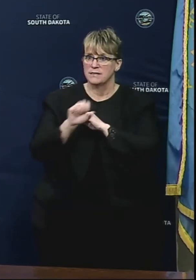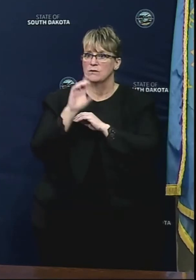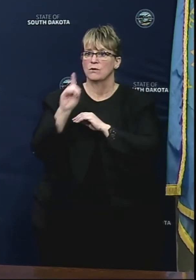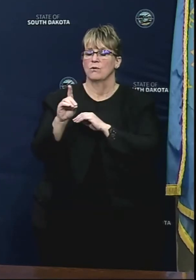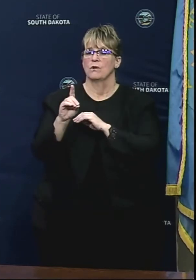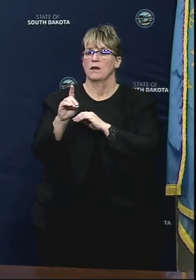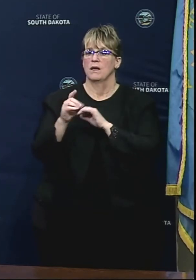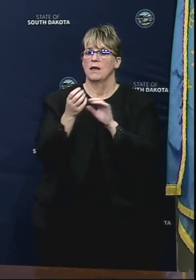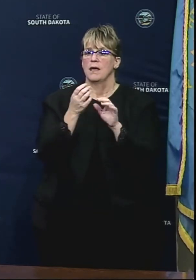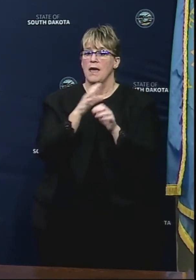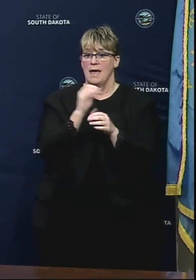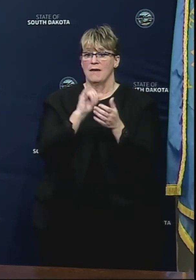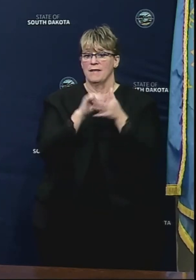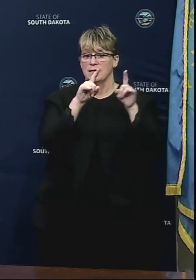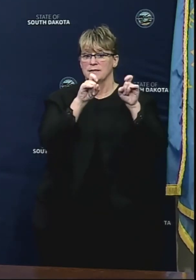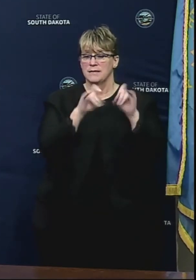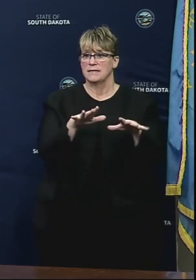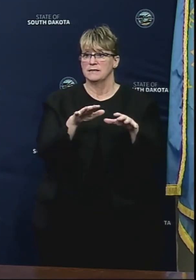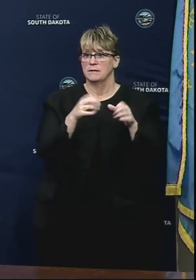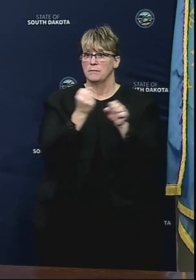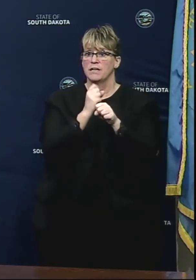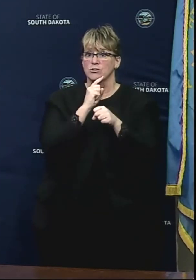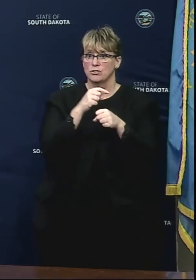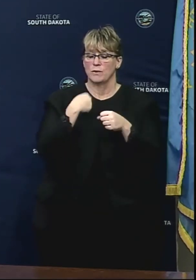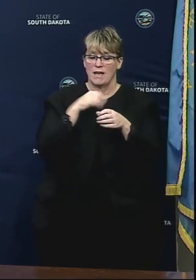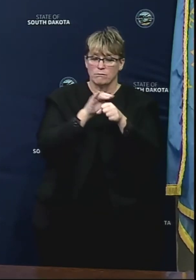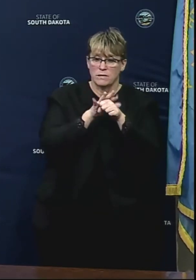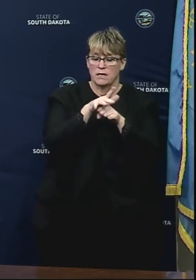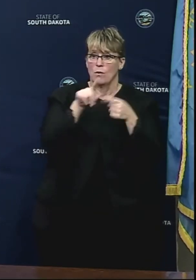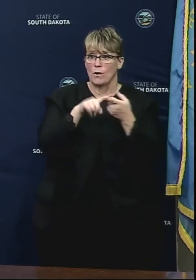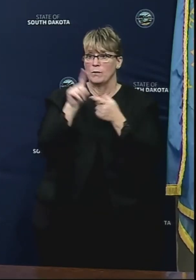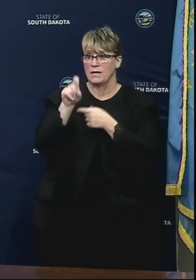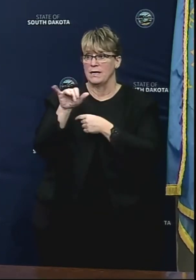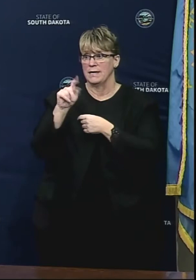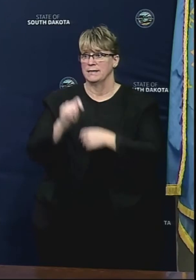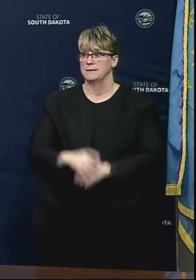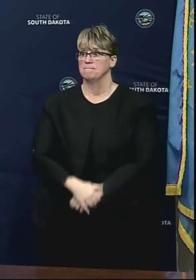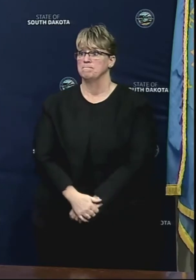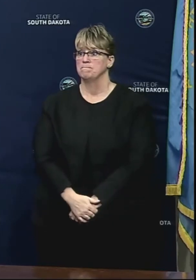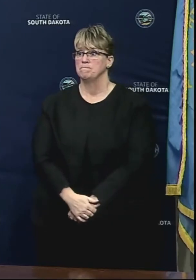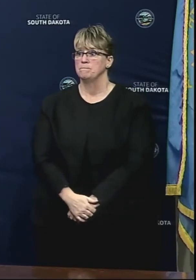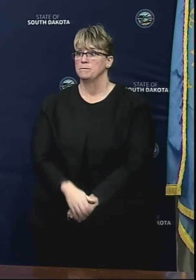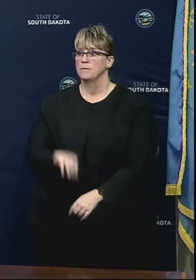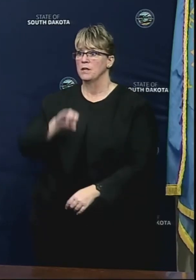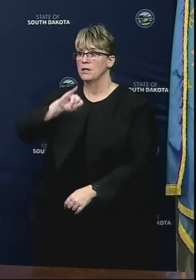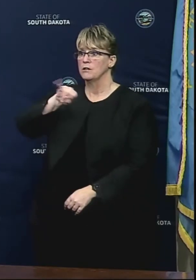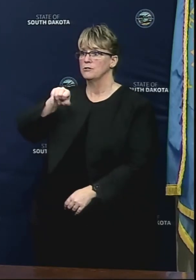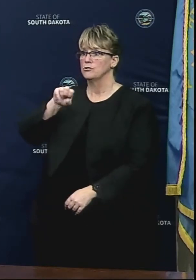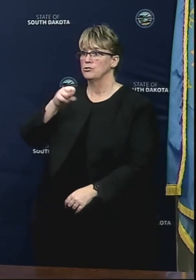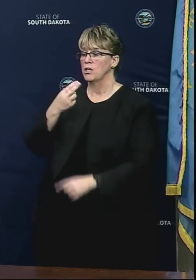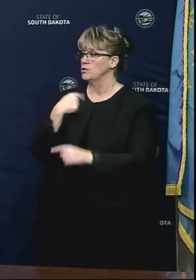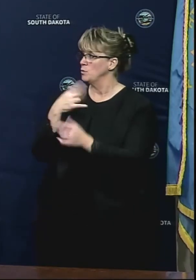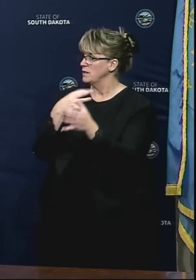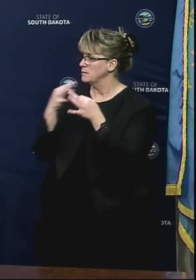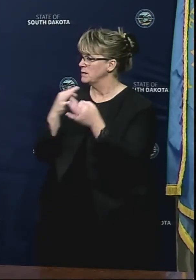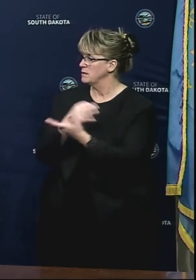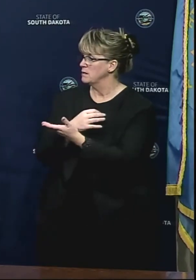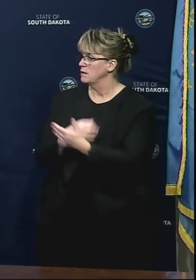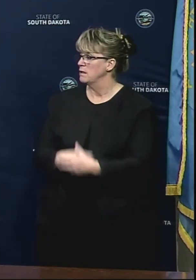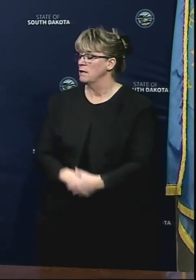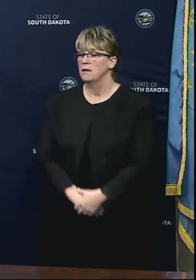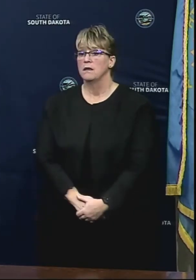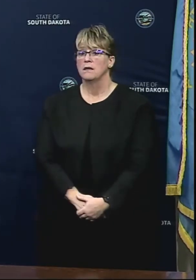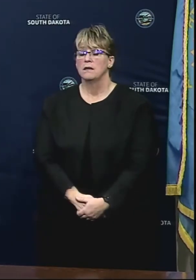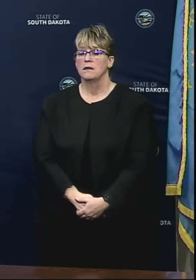Dakota, and that testing capacity needs to be there when we need it. Josh, do you want to speak to that too?